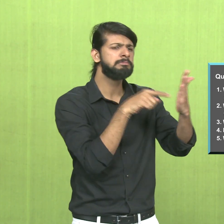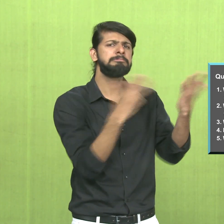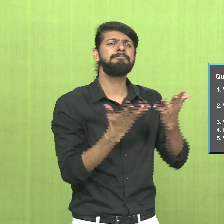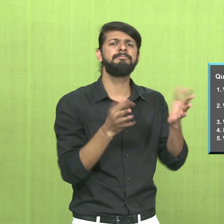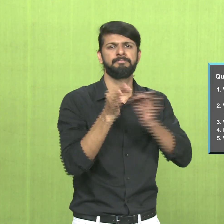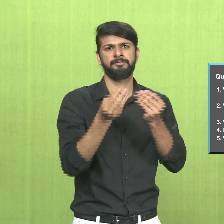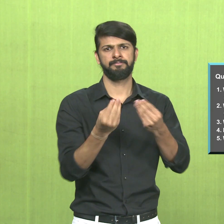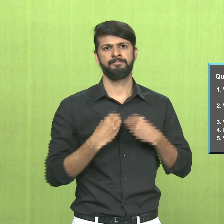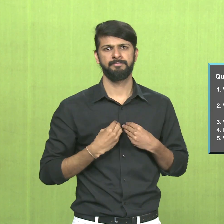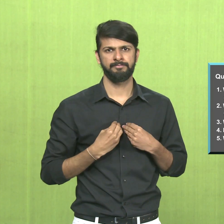girl?